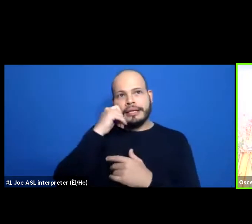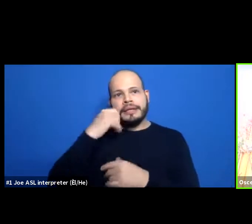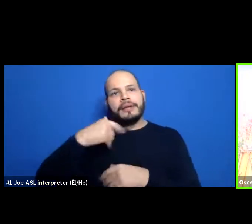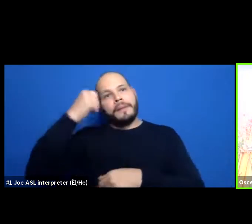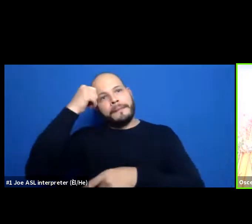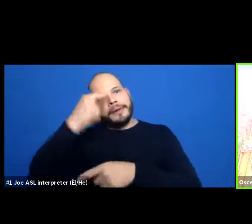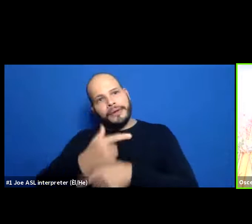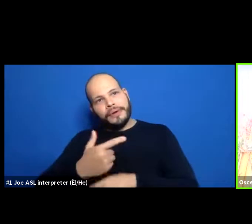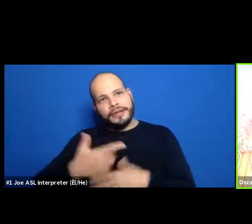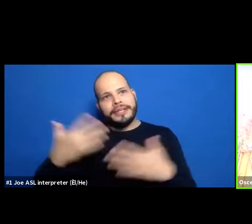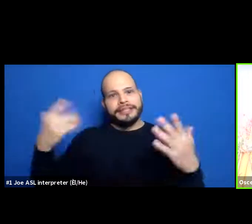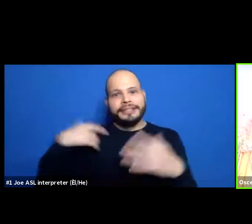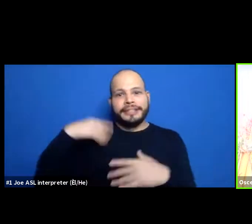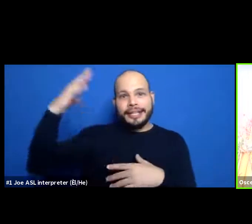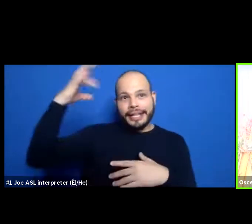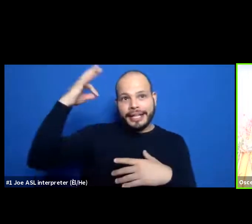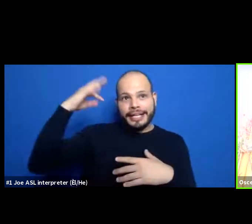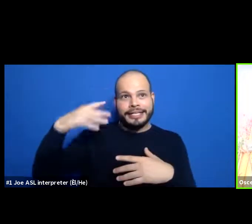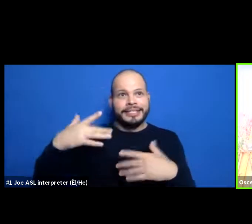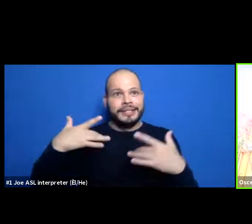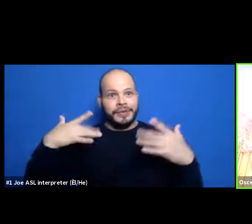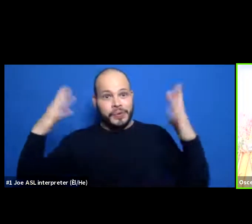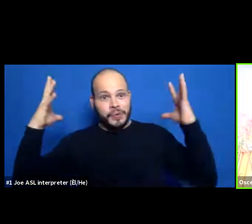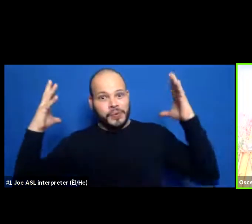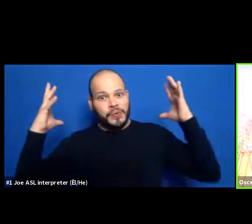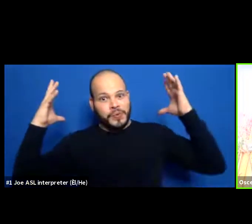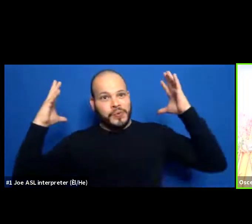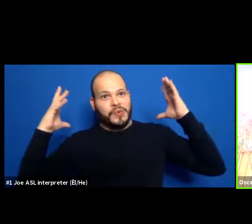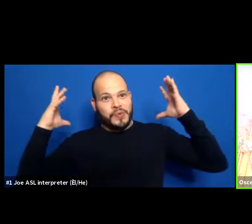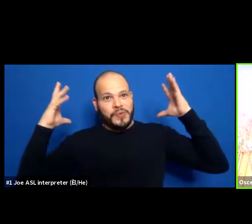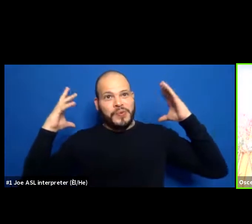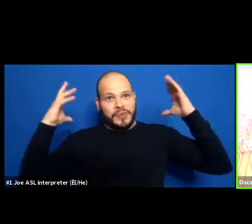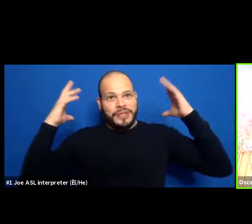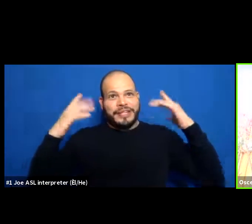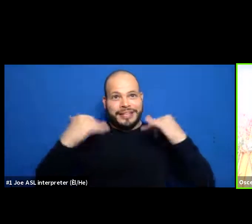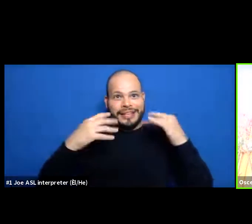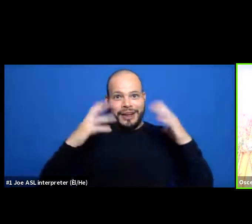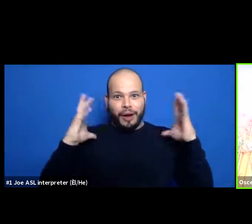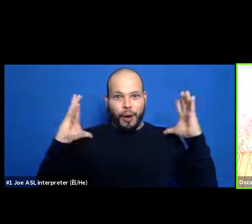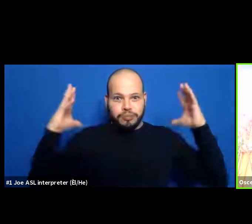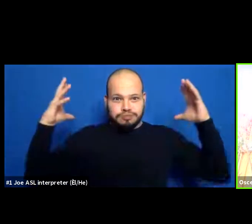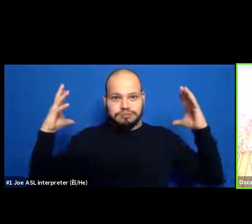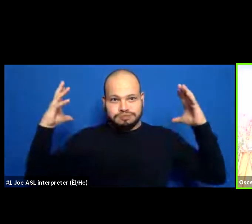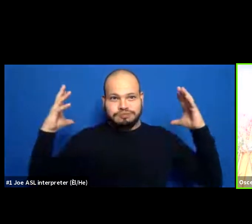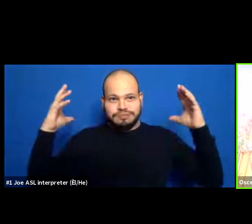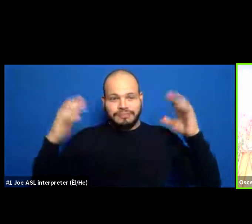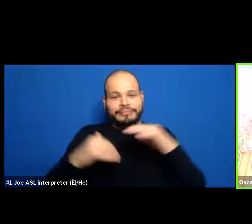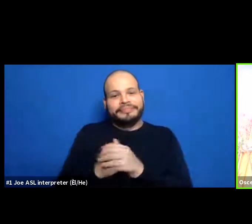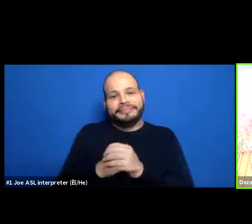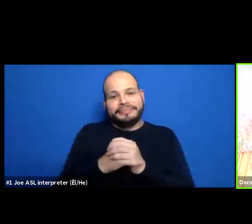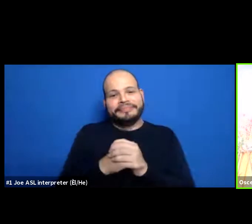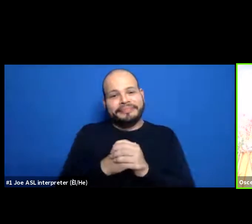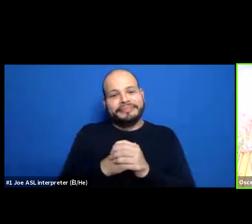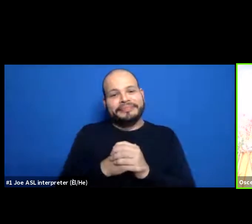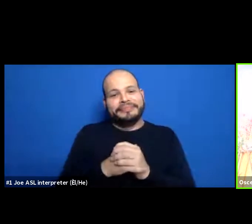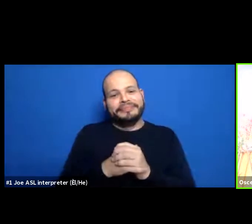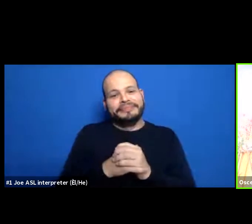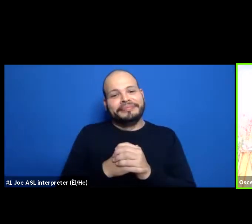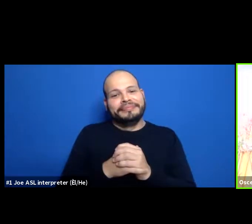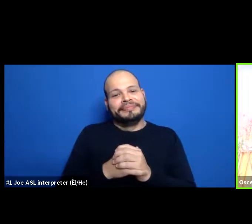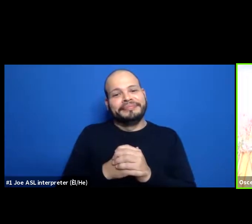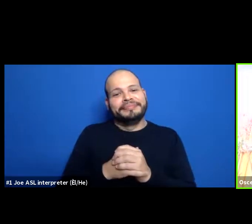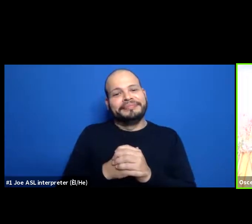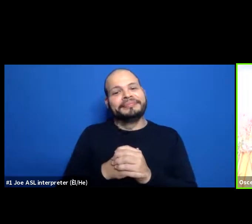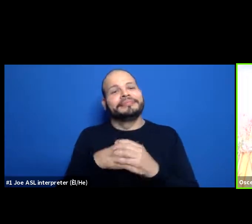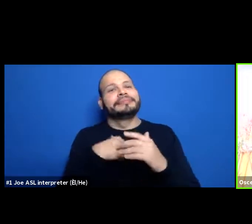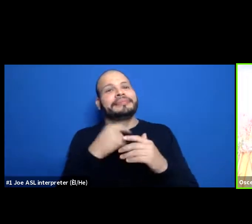down to my shoulders. It's kind of curly. I also have this shirt. Shout out to Marie Kondo. It brings me a lot of